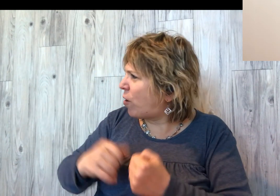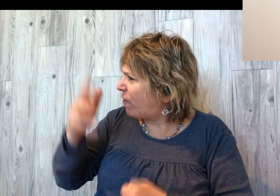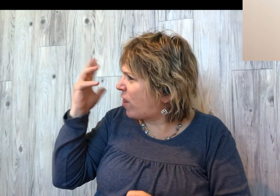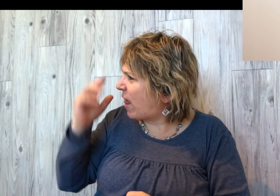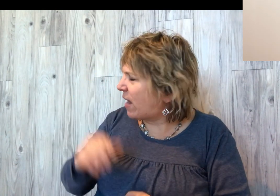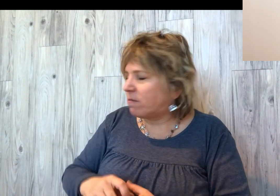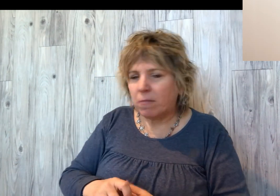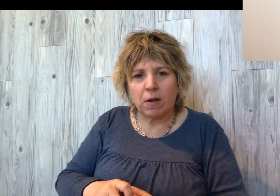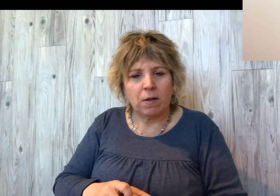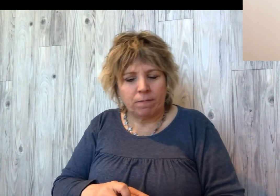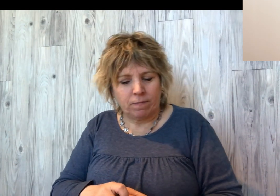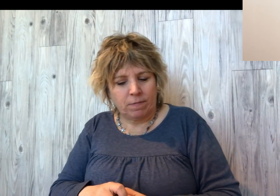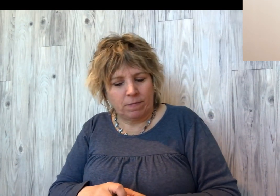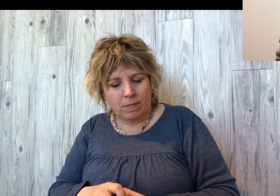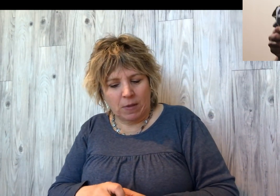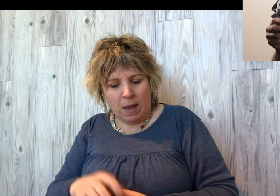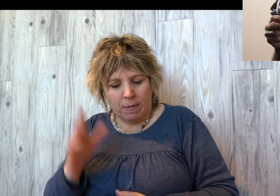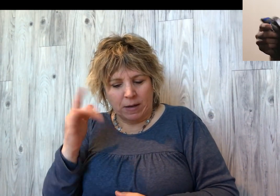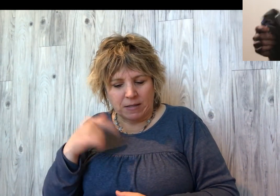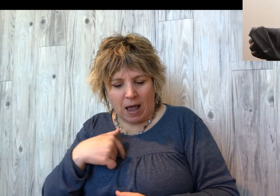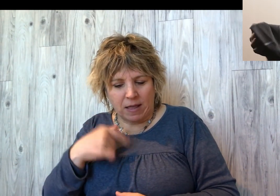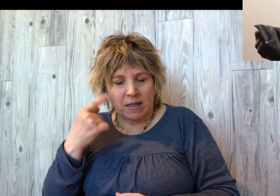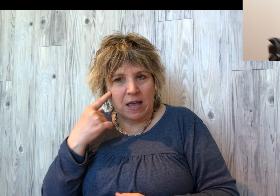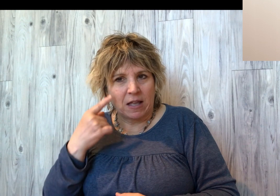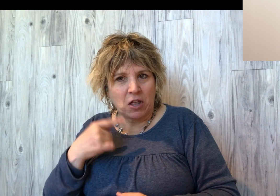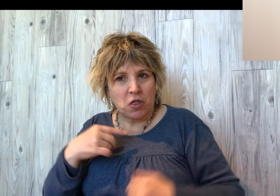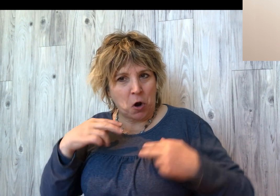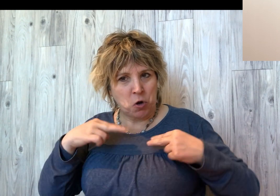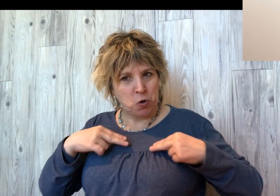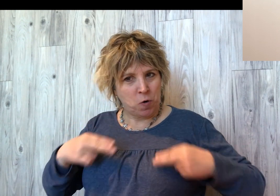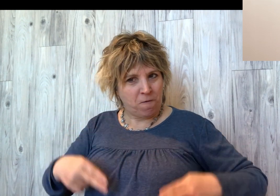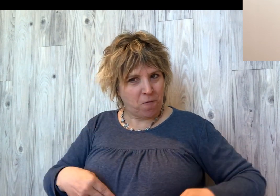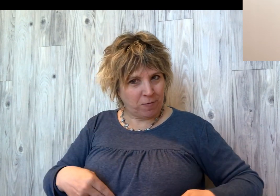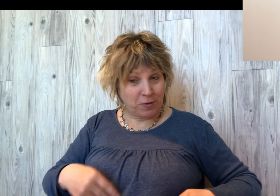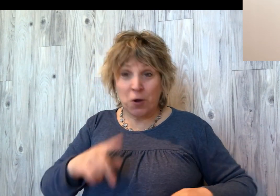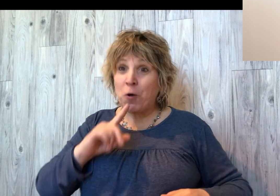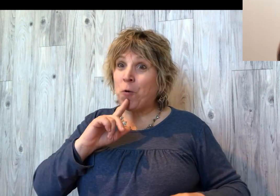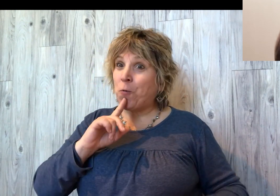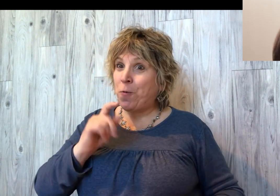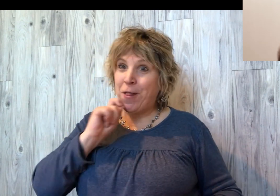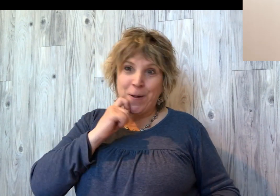you a Lions fan? And this is what my son told me. He goes, I think their uniforms are really cool.